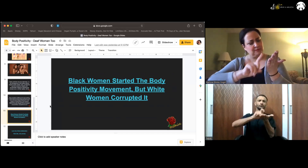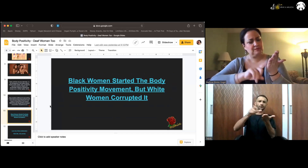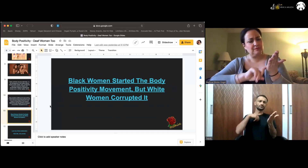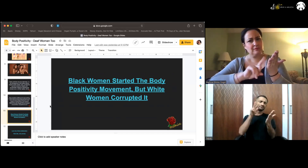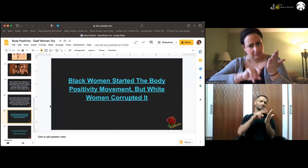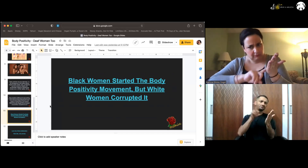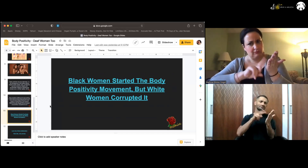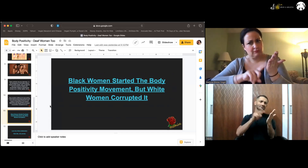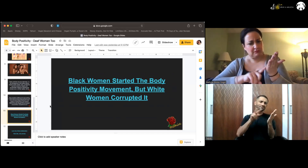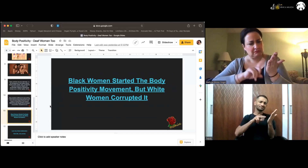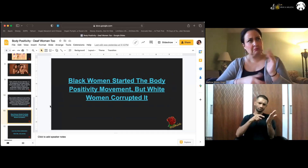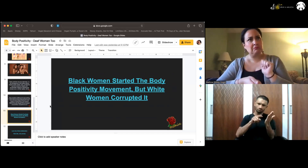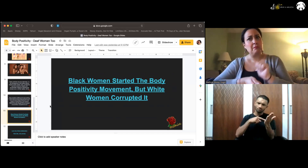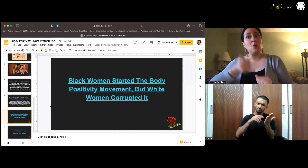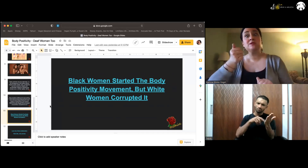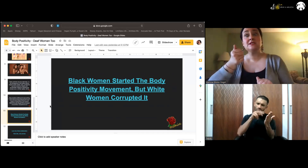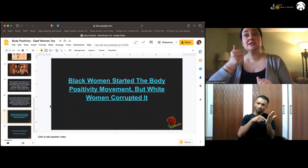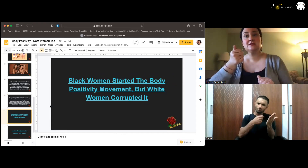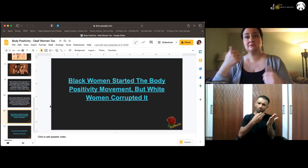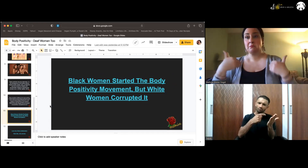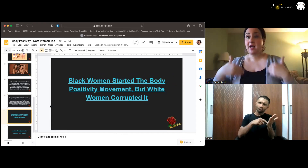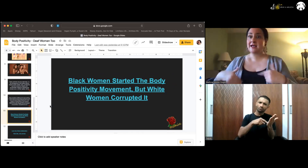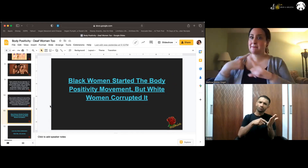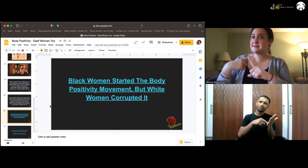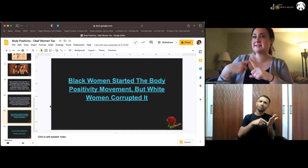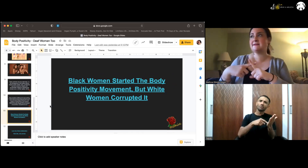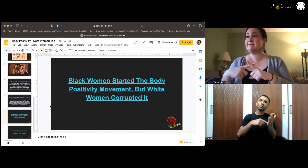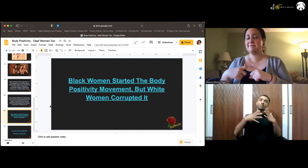or something. On the Instagram, I found this, that